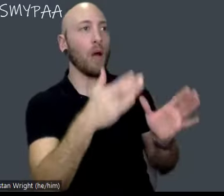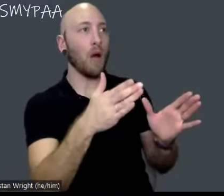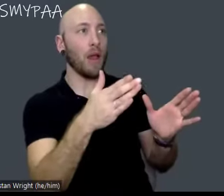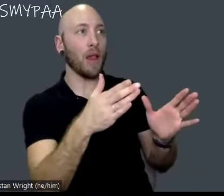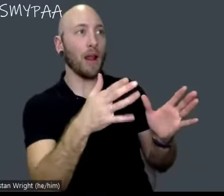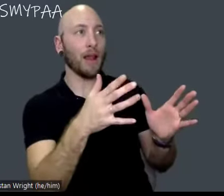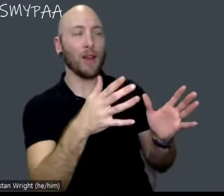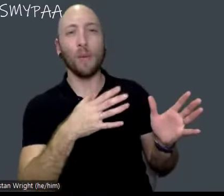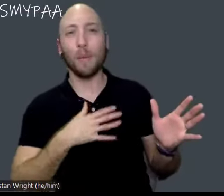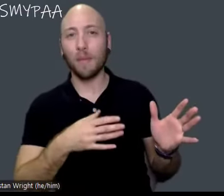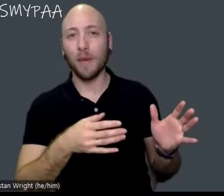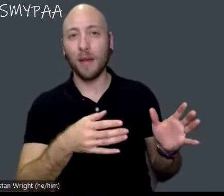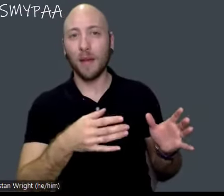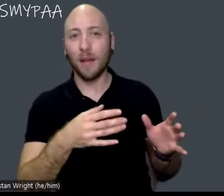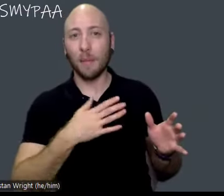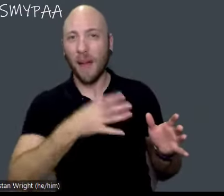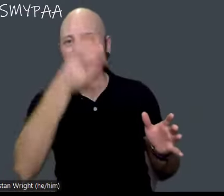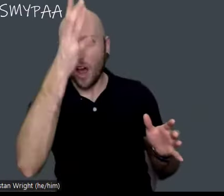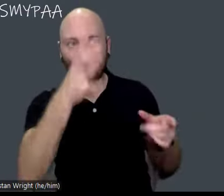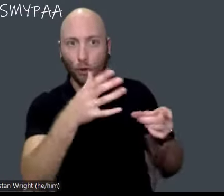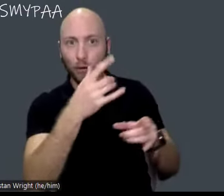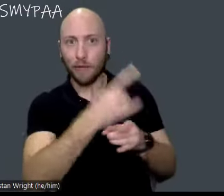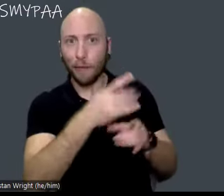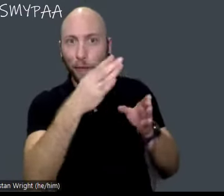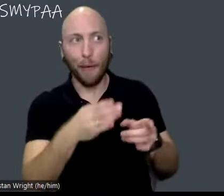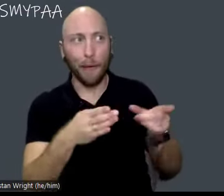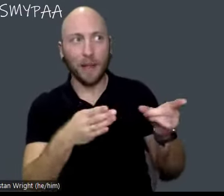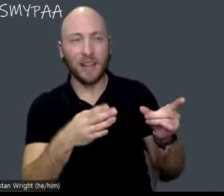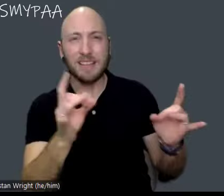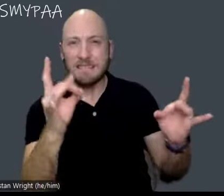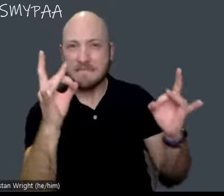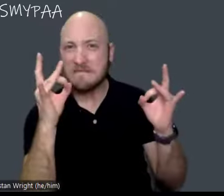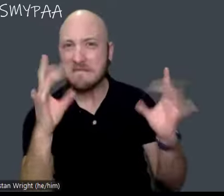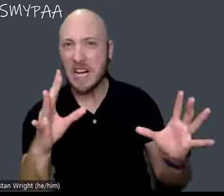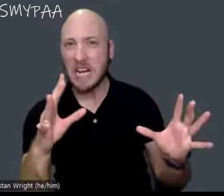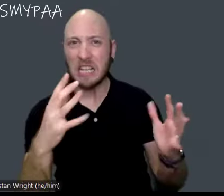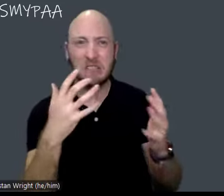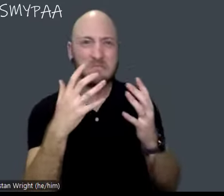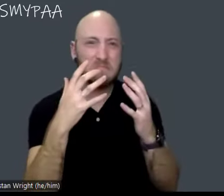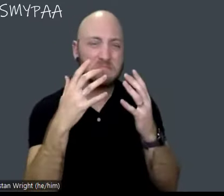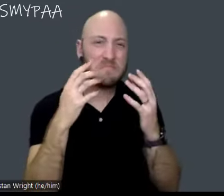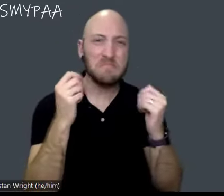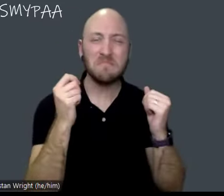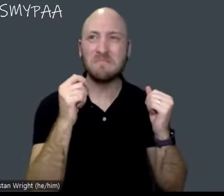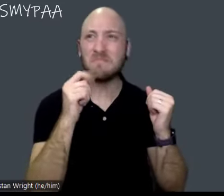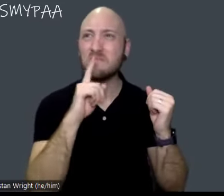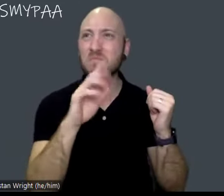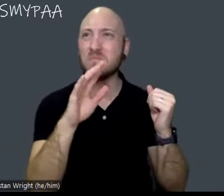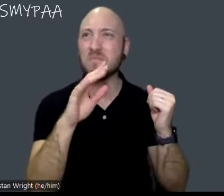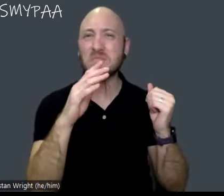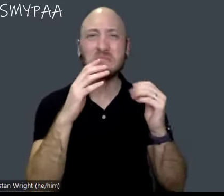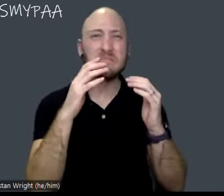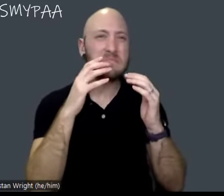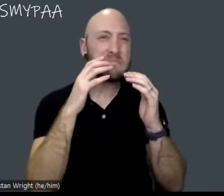father who was violent and who was very vile and who was very